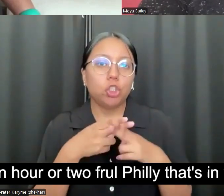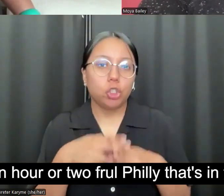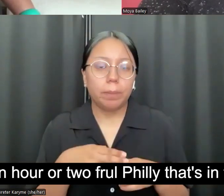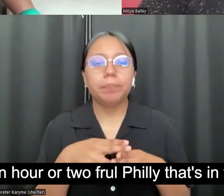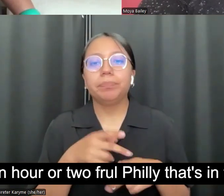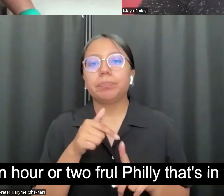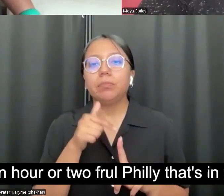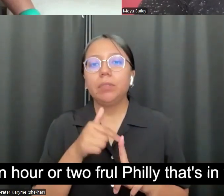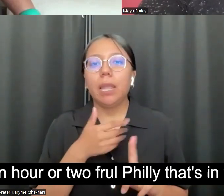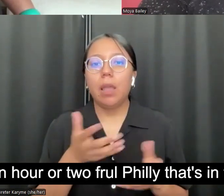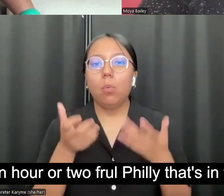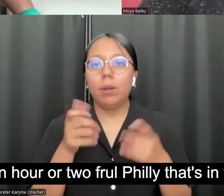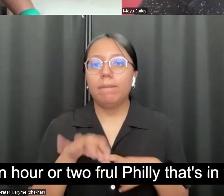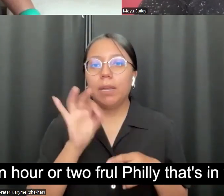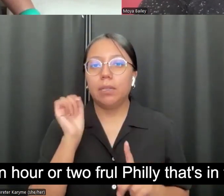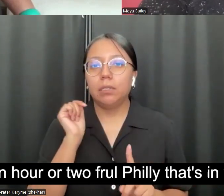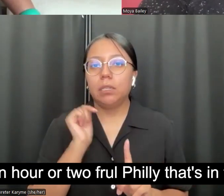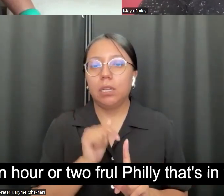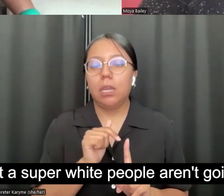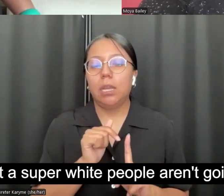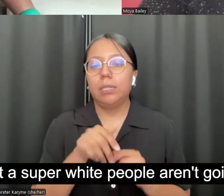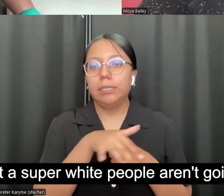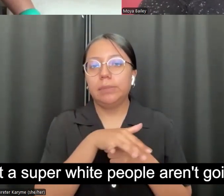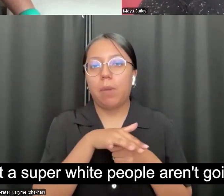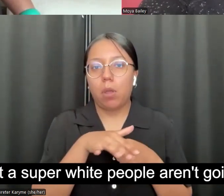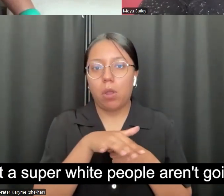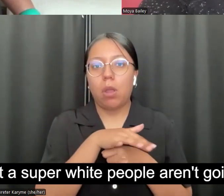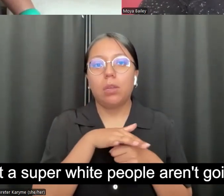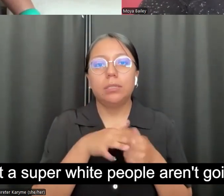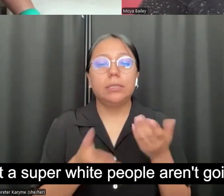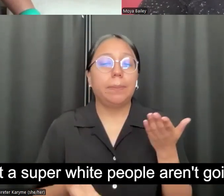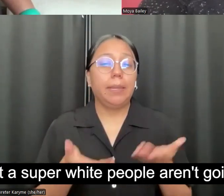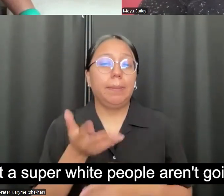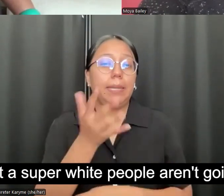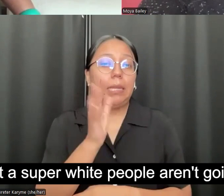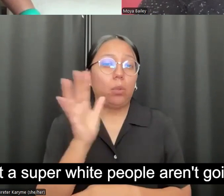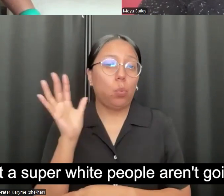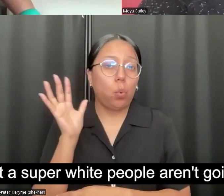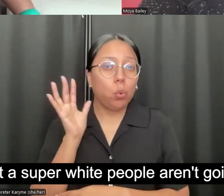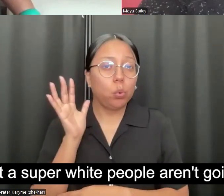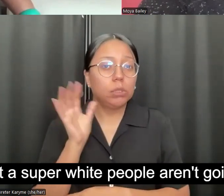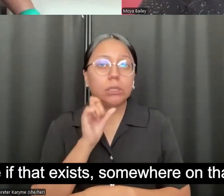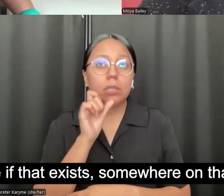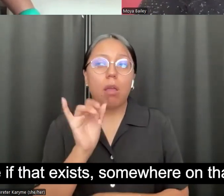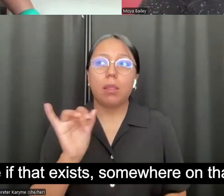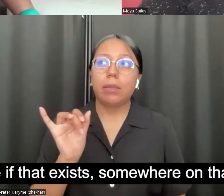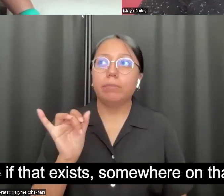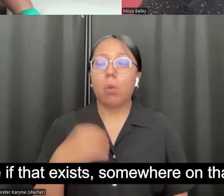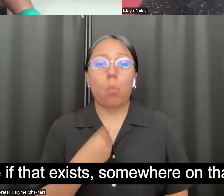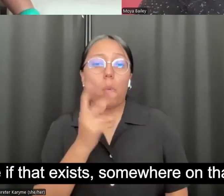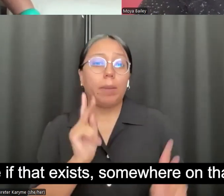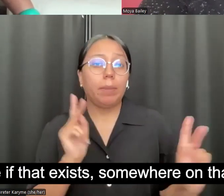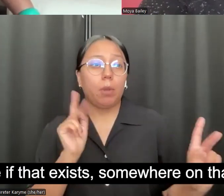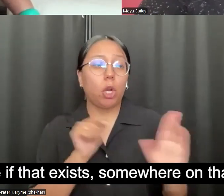two from Philly that's in the woods, that's maybe not a super white people are going to kill us place if that